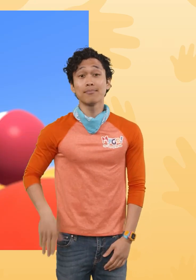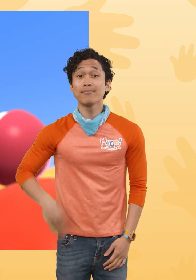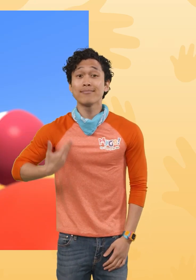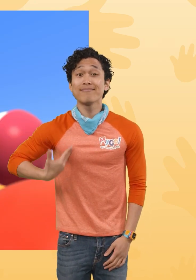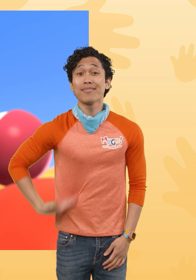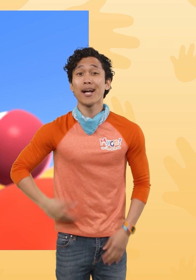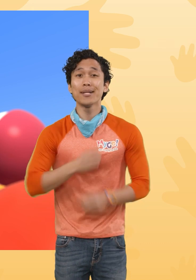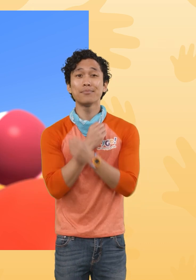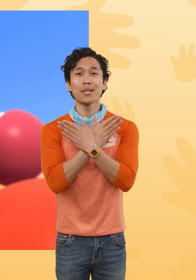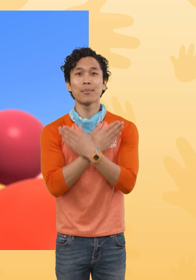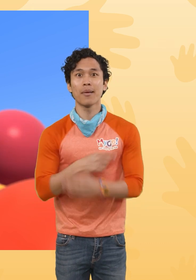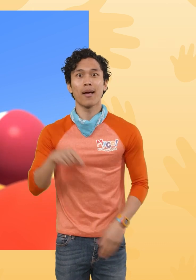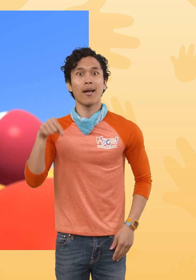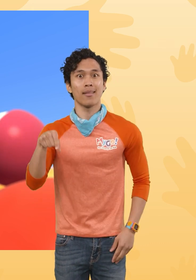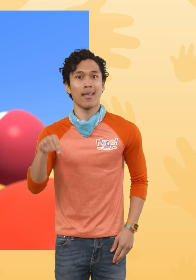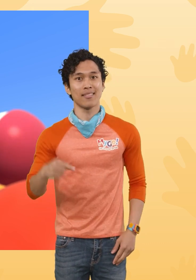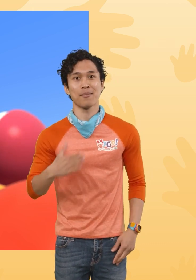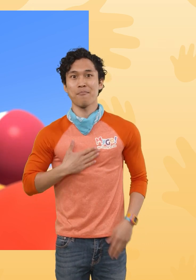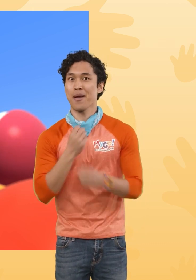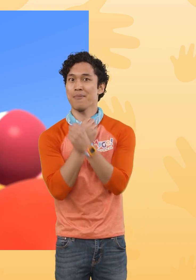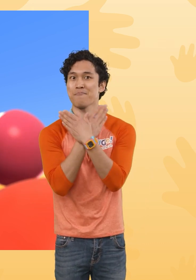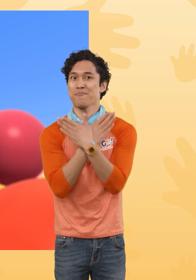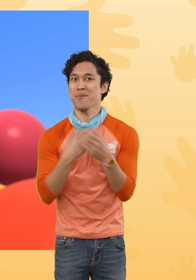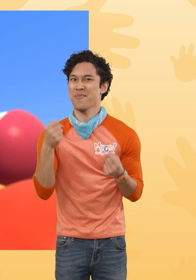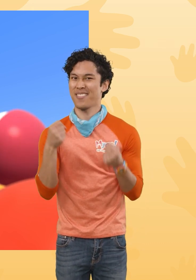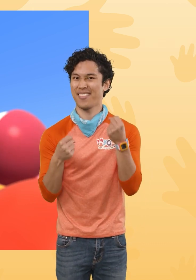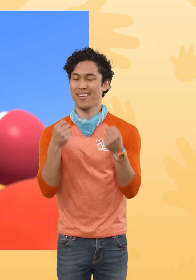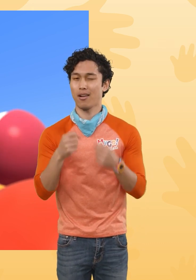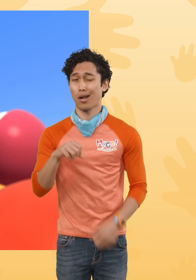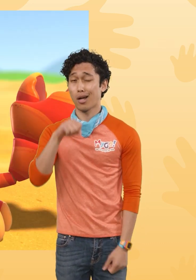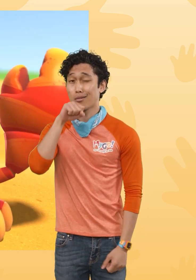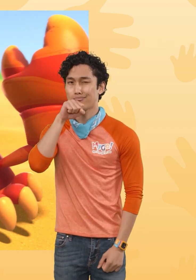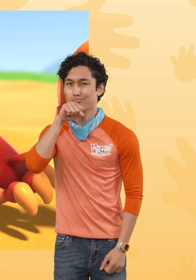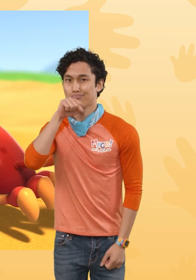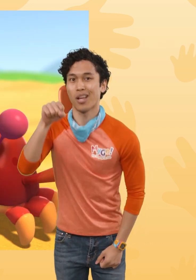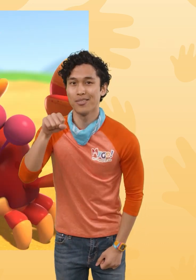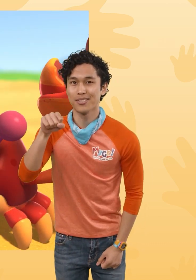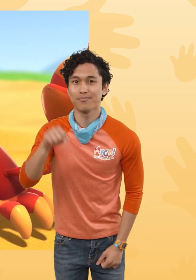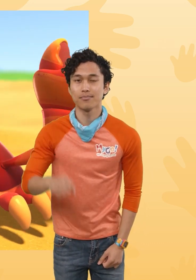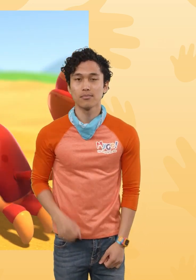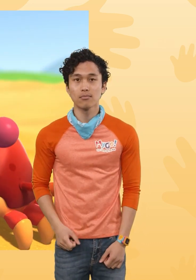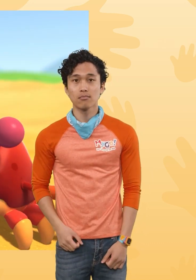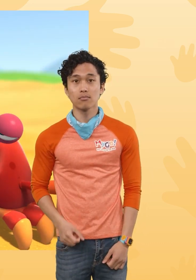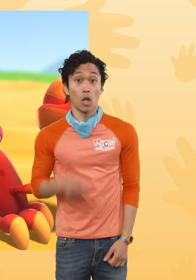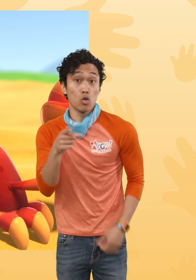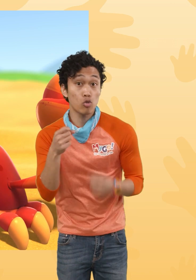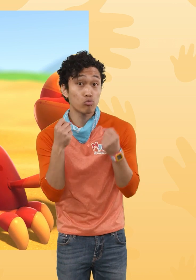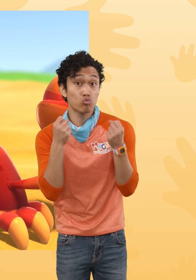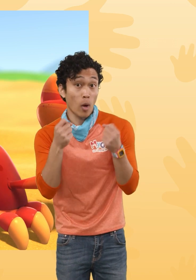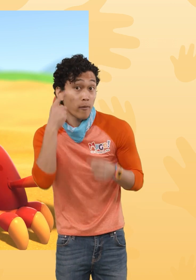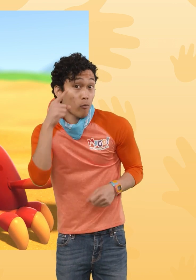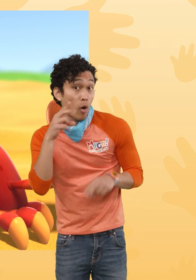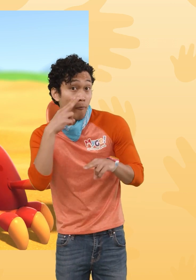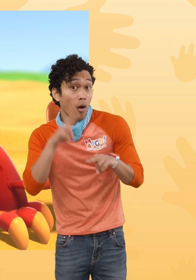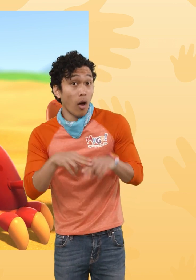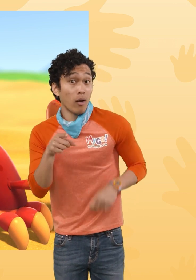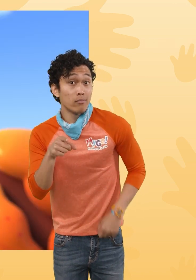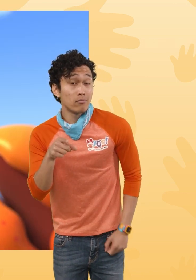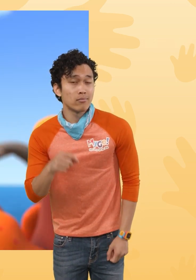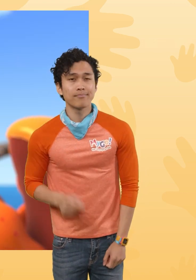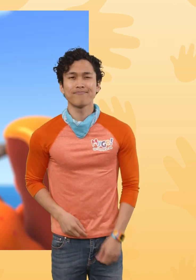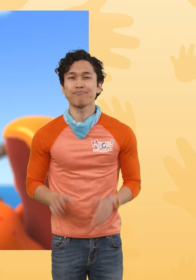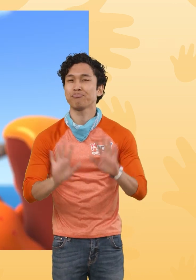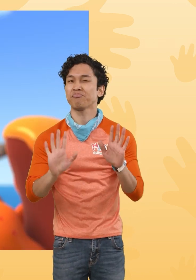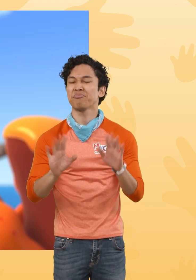Hi, Krabby. It's me, Blippi. And this is my Blippi-mobile. I love it. So, you out taking a fun